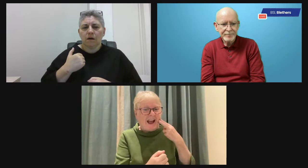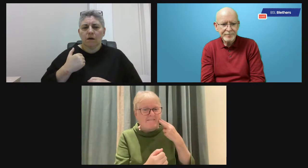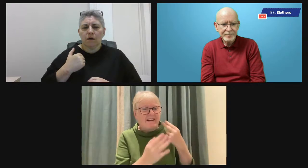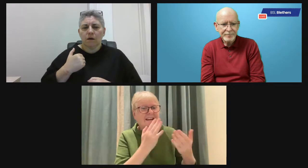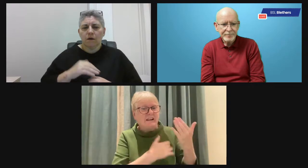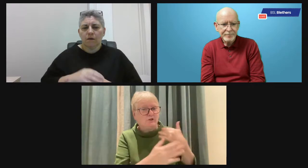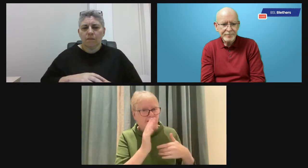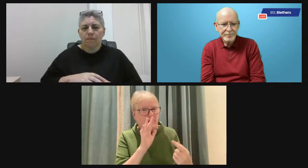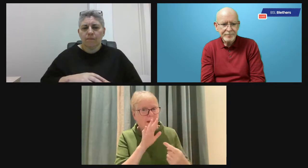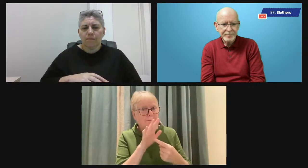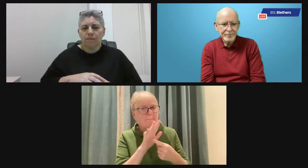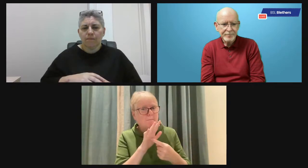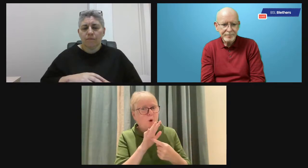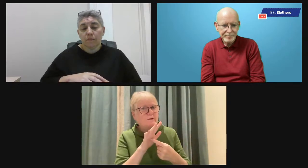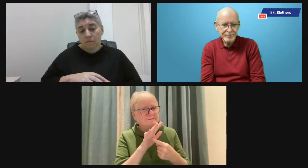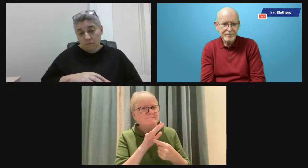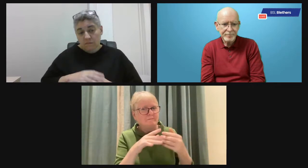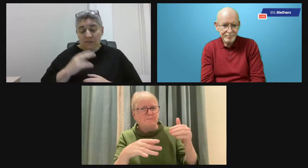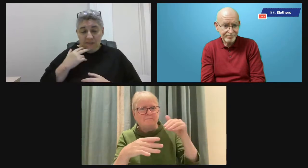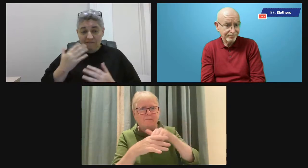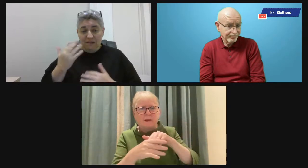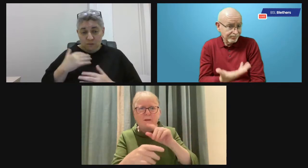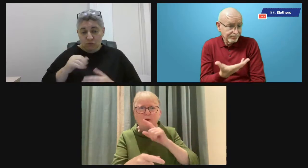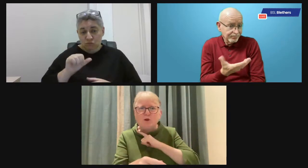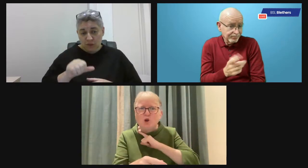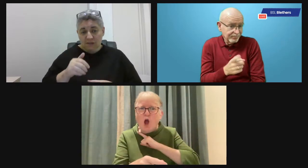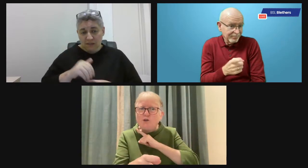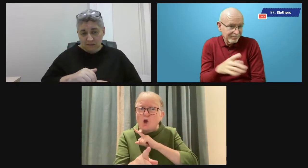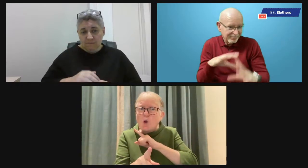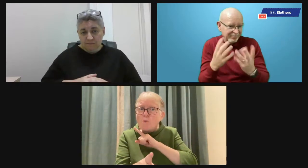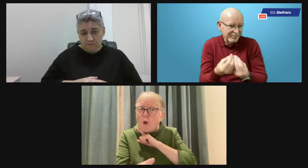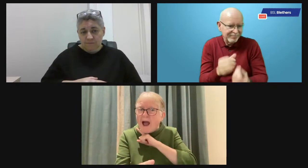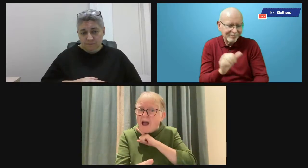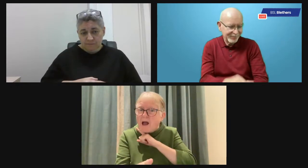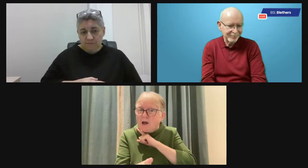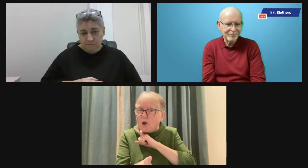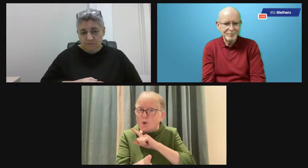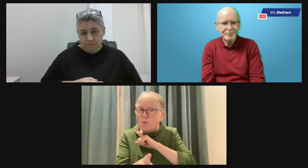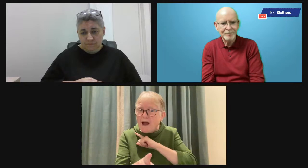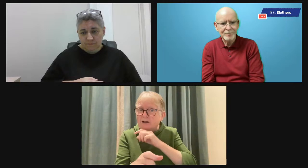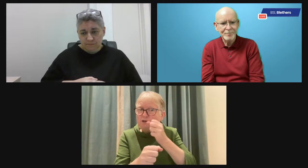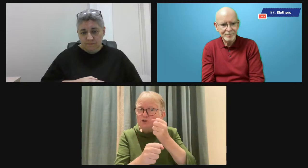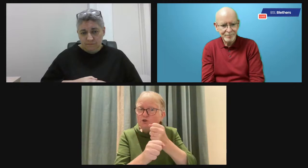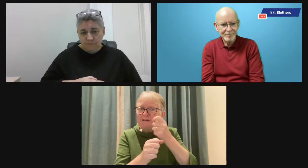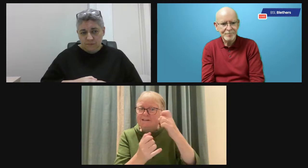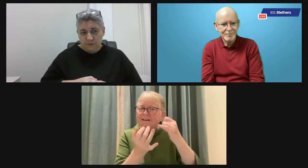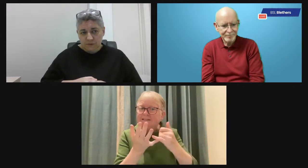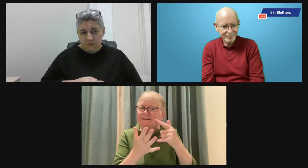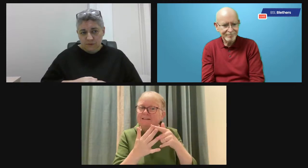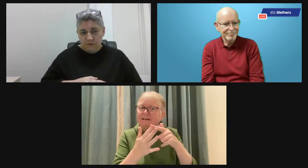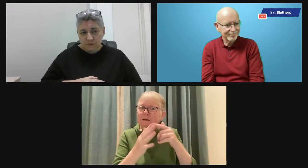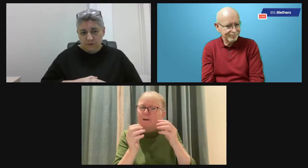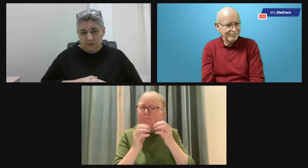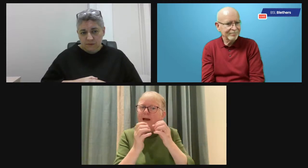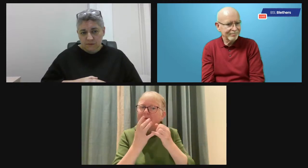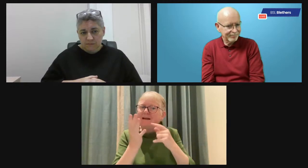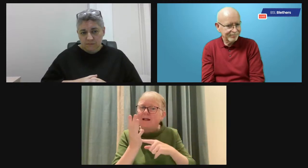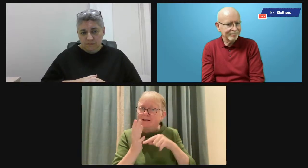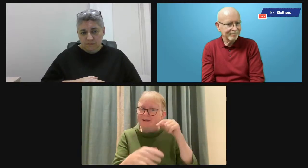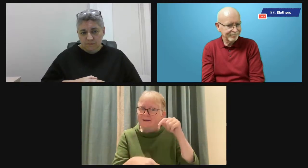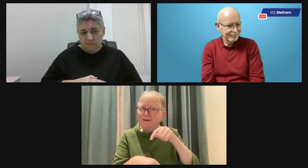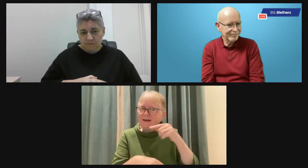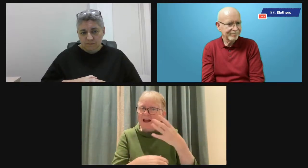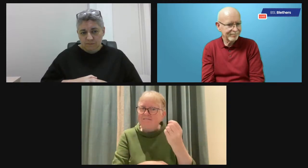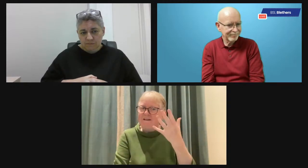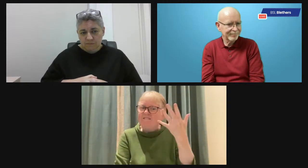earlier was, deaf history as well. You're getting access to history of deafness because, you know,